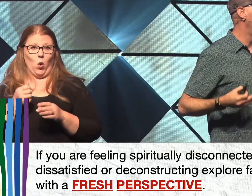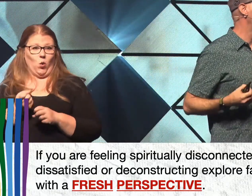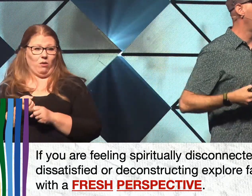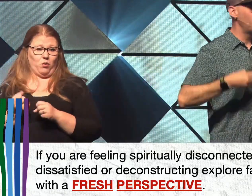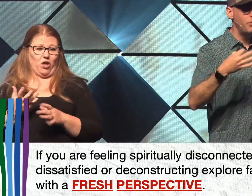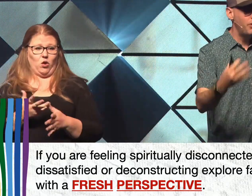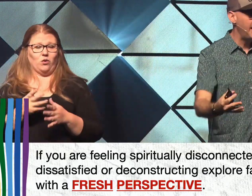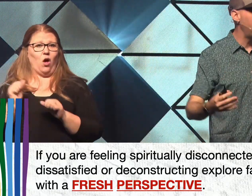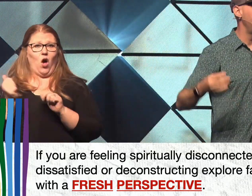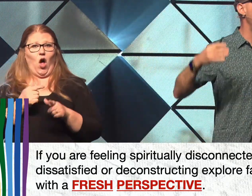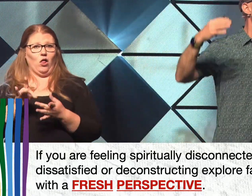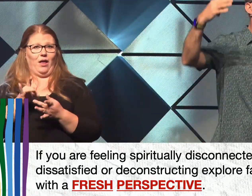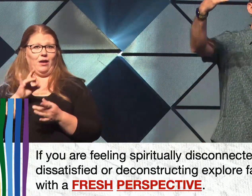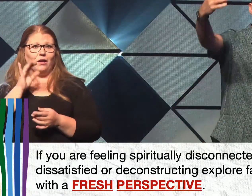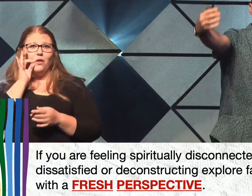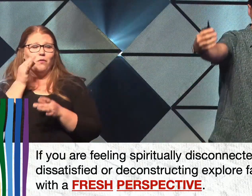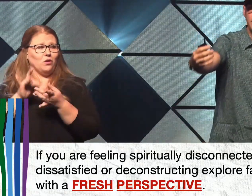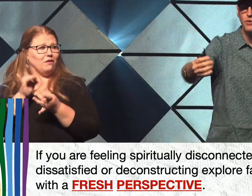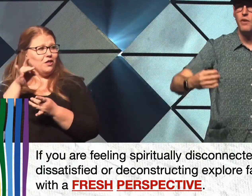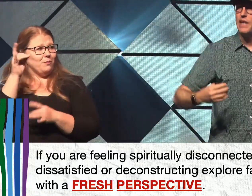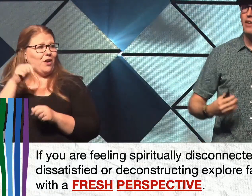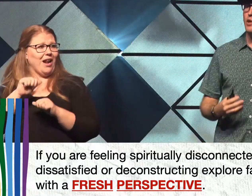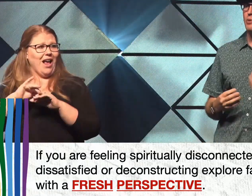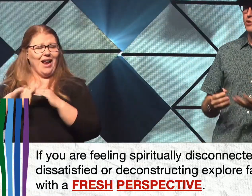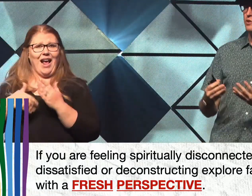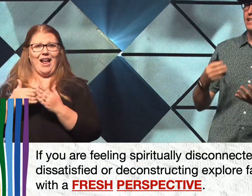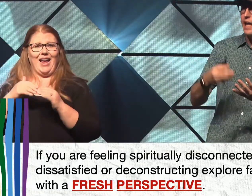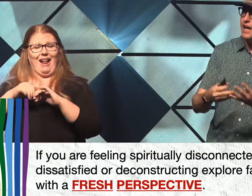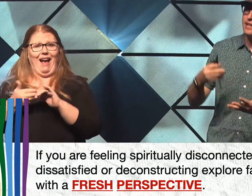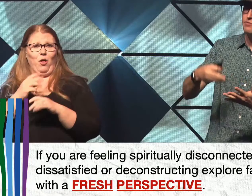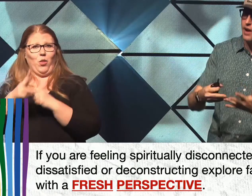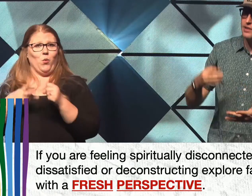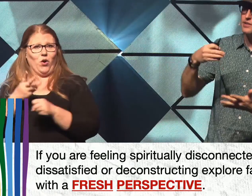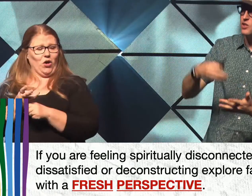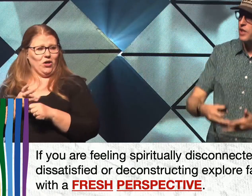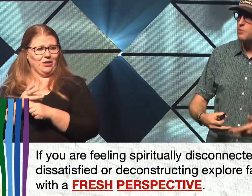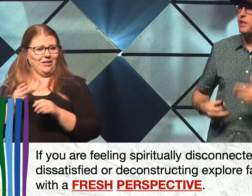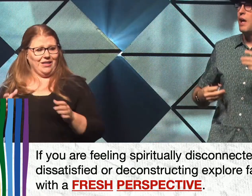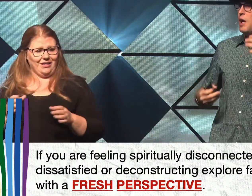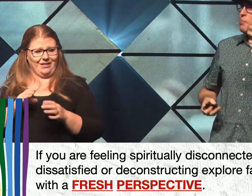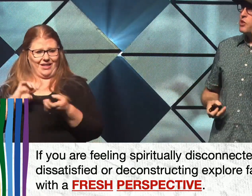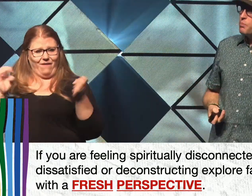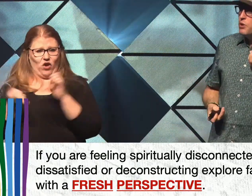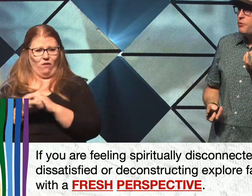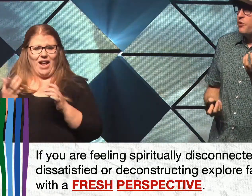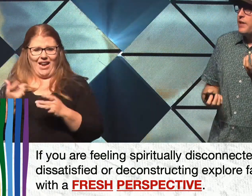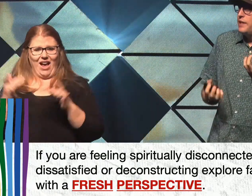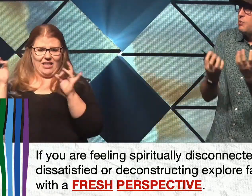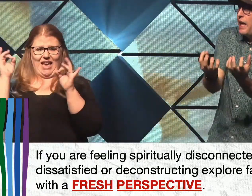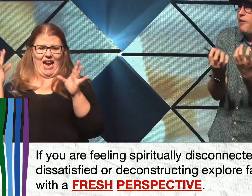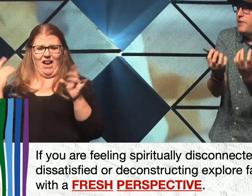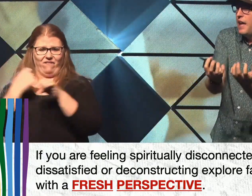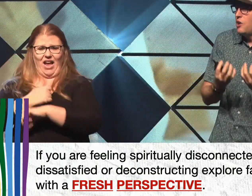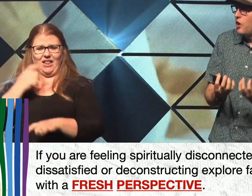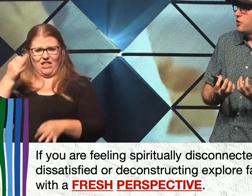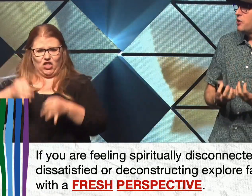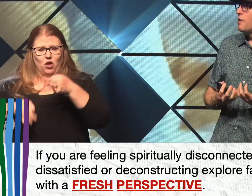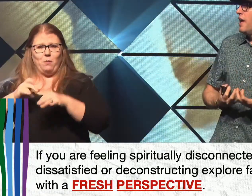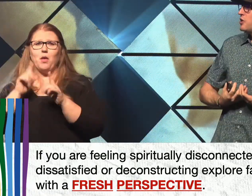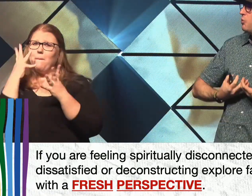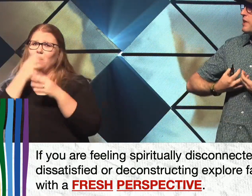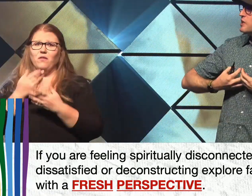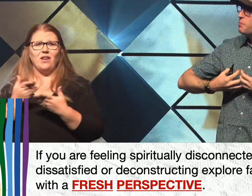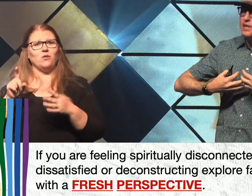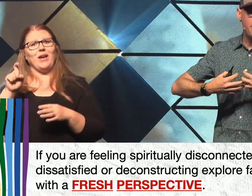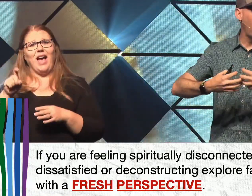gentleness, long-suffering, what we were handed and how the world has evolved, now they're producing hate and violence and judgment. But they're beautiful things that we have to hang on